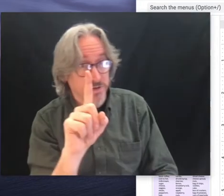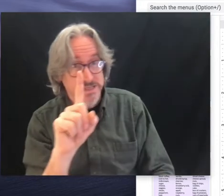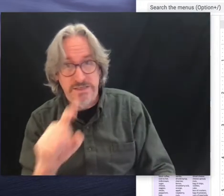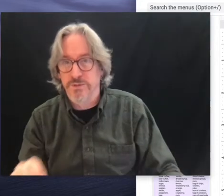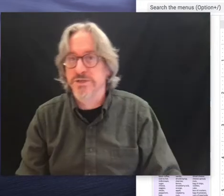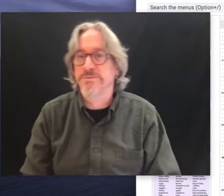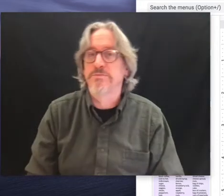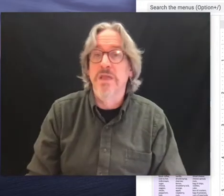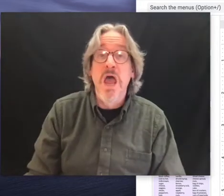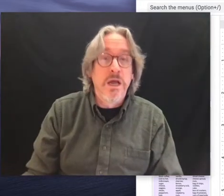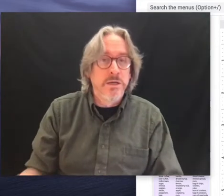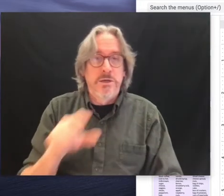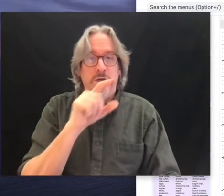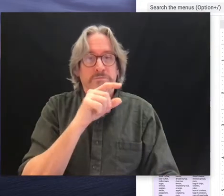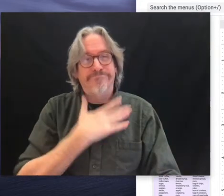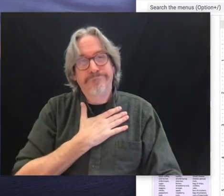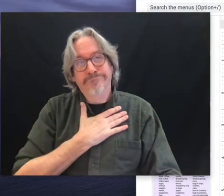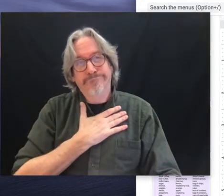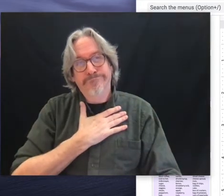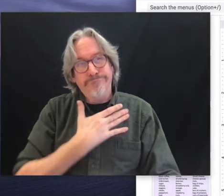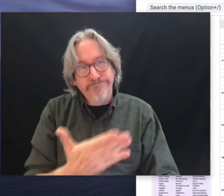person or this is a person.